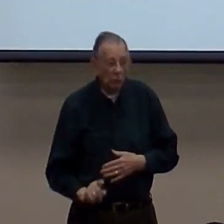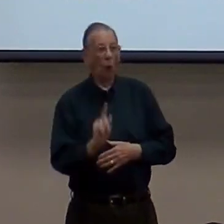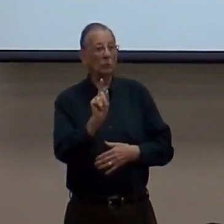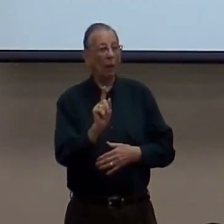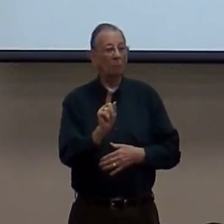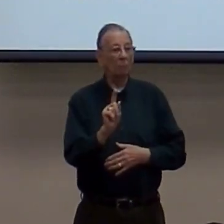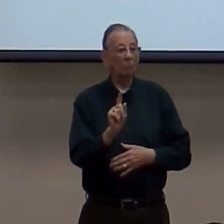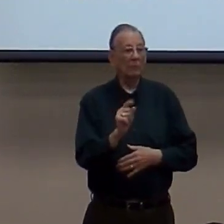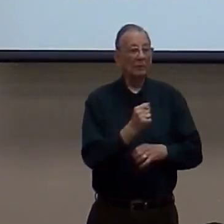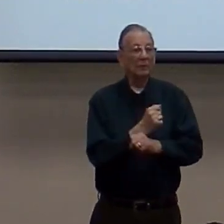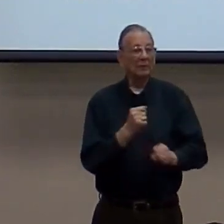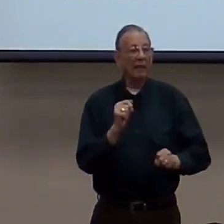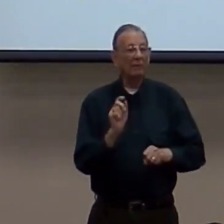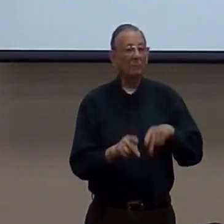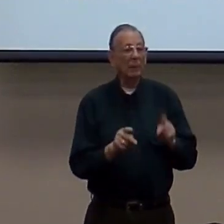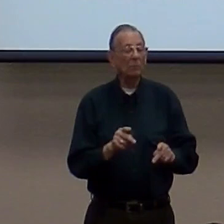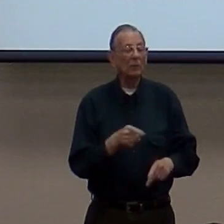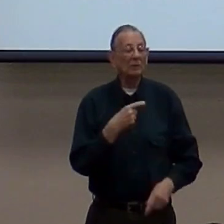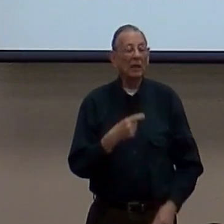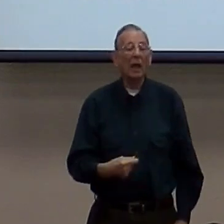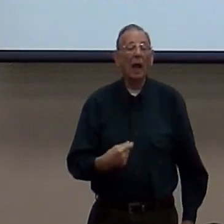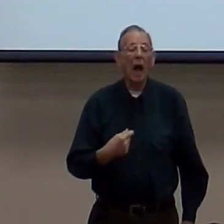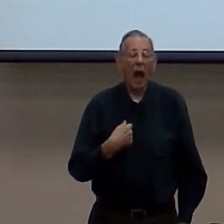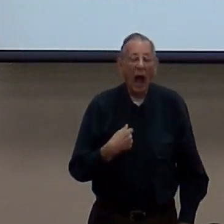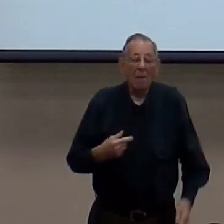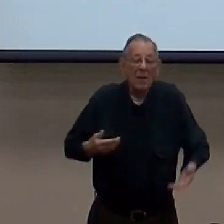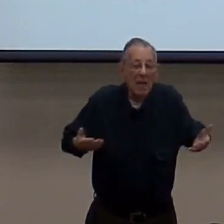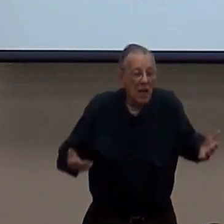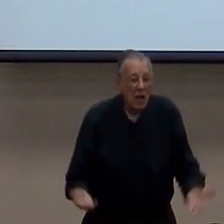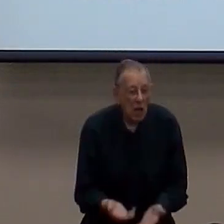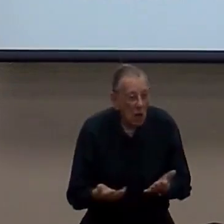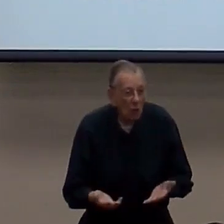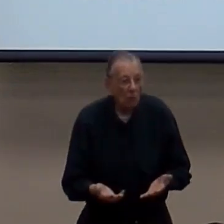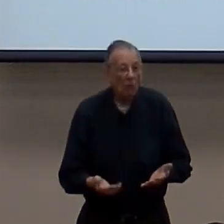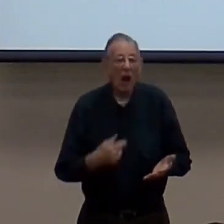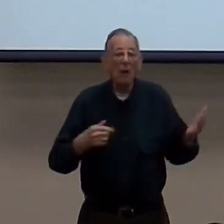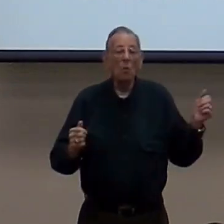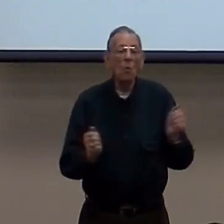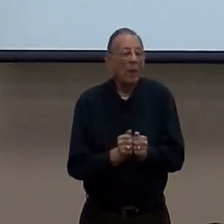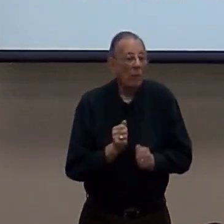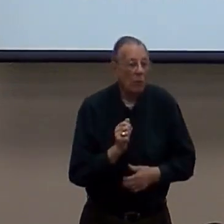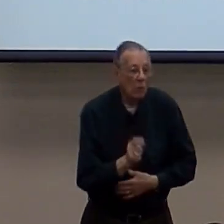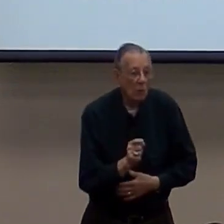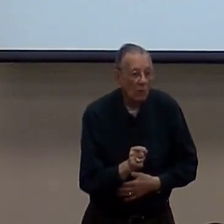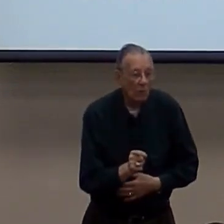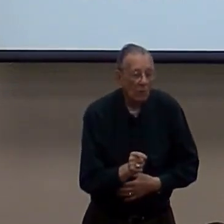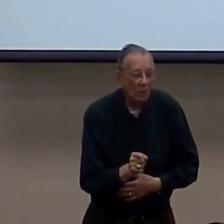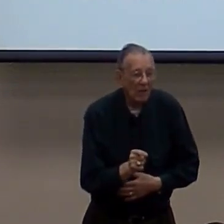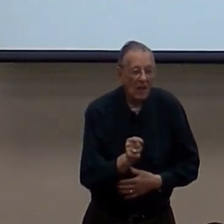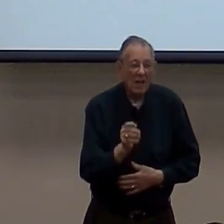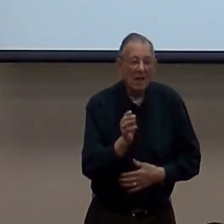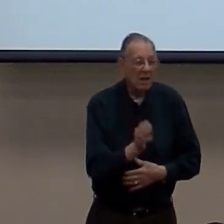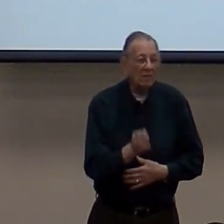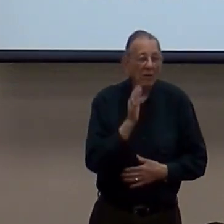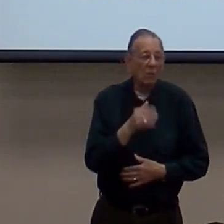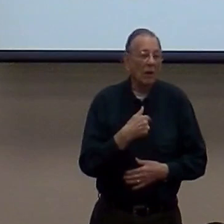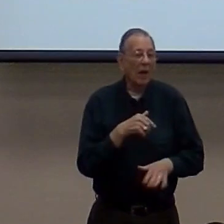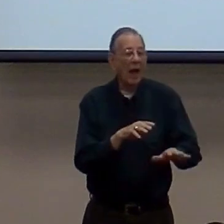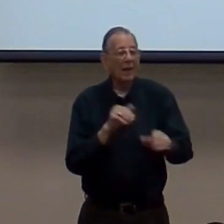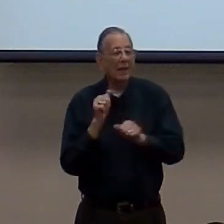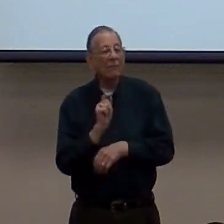up to save his people, to say, I'm here, I'm with you, never will I leave